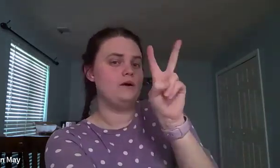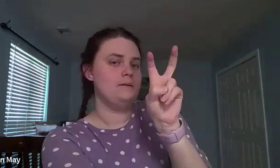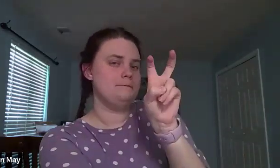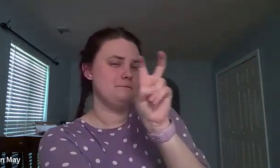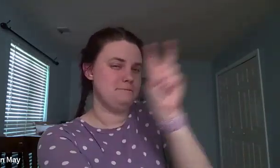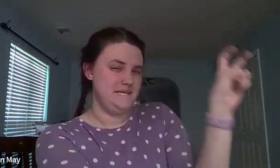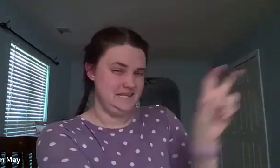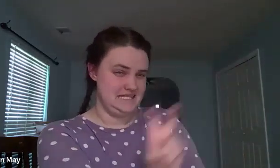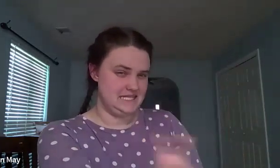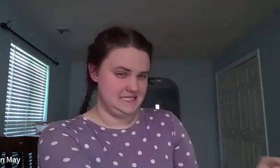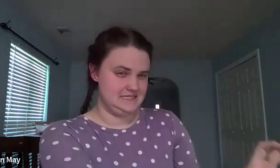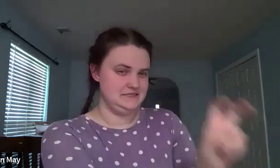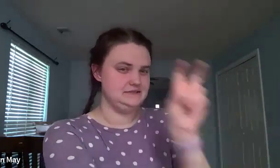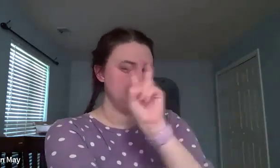or pizza.